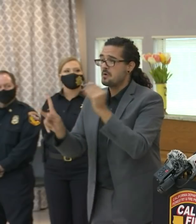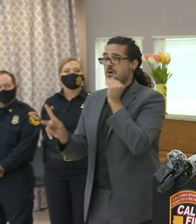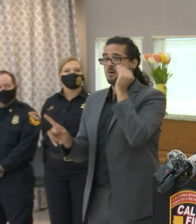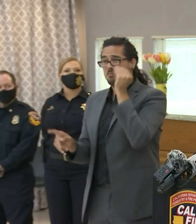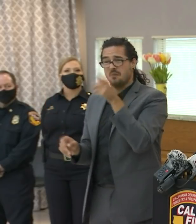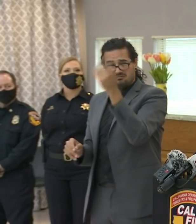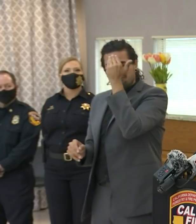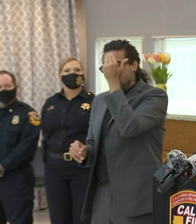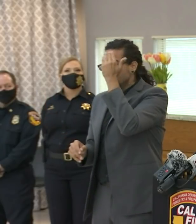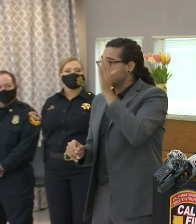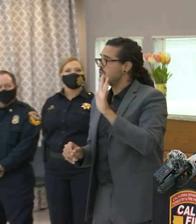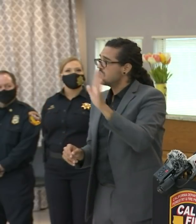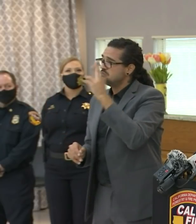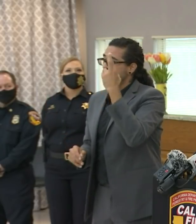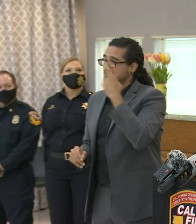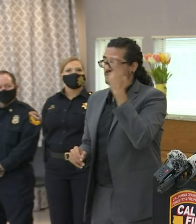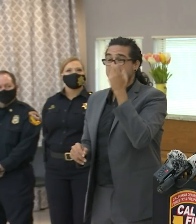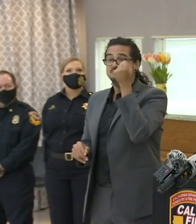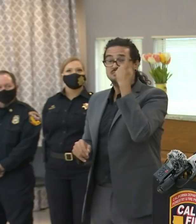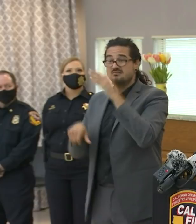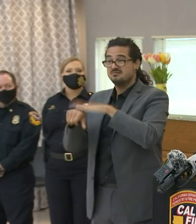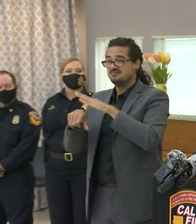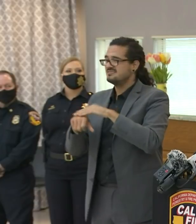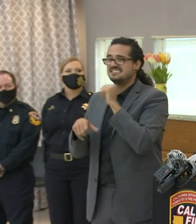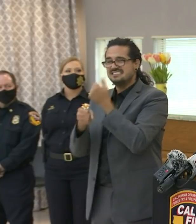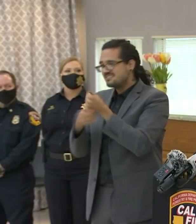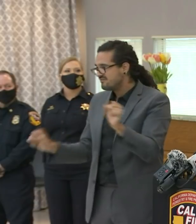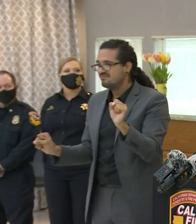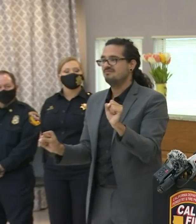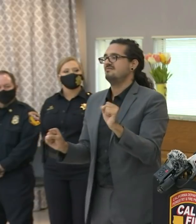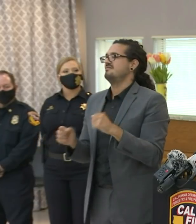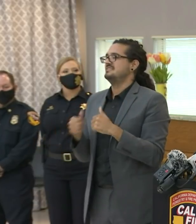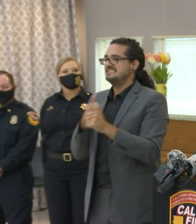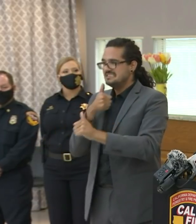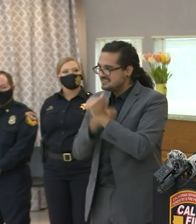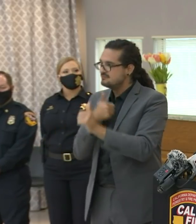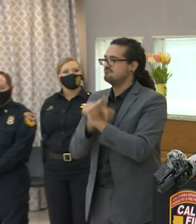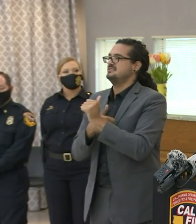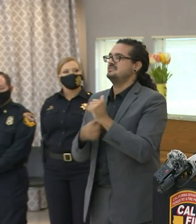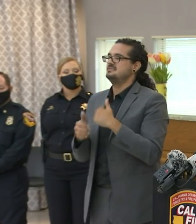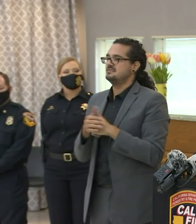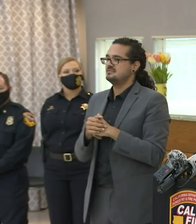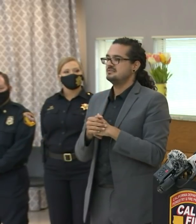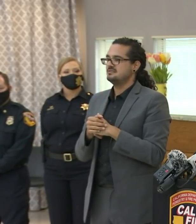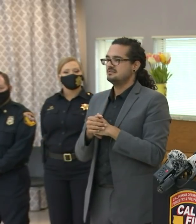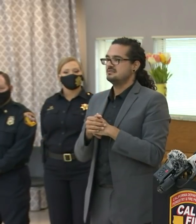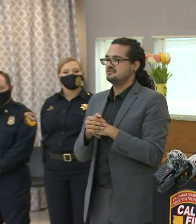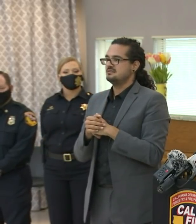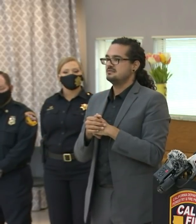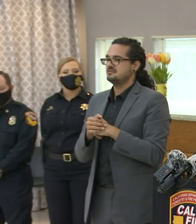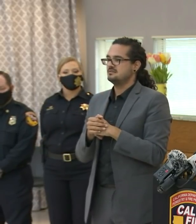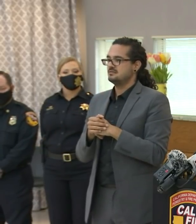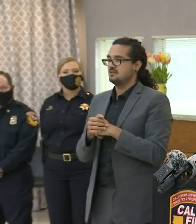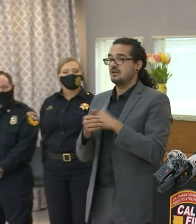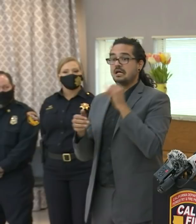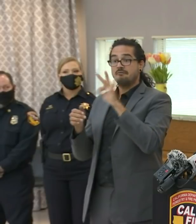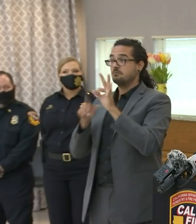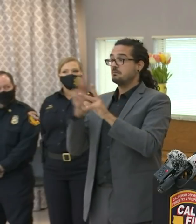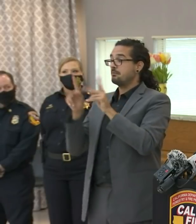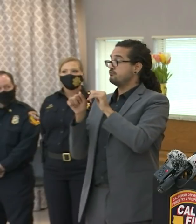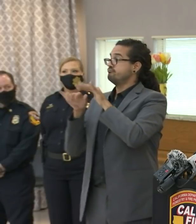too dangerous. And not only is it too dangerous, it hampers CAL FIRE's ability to fight the fire. And so and I'll touch on just a couple